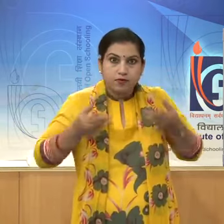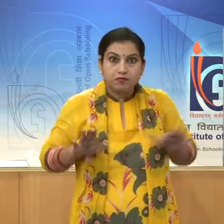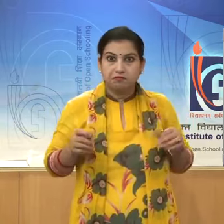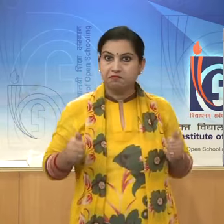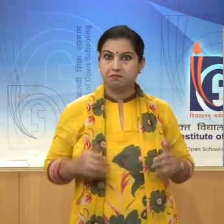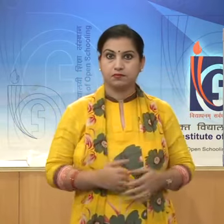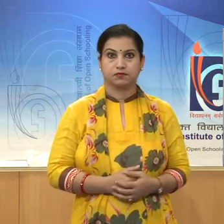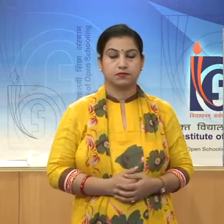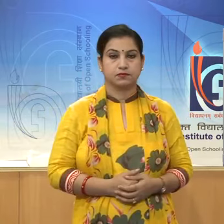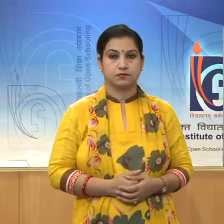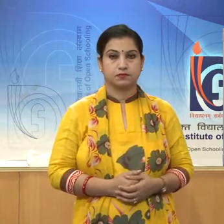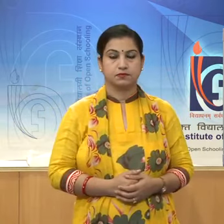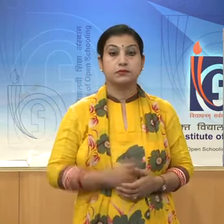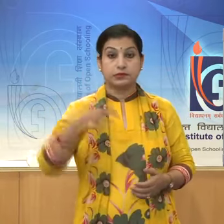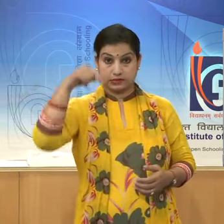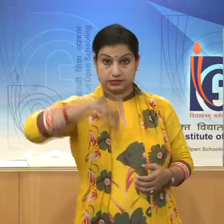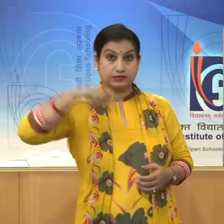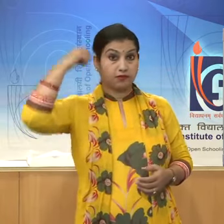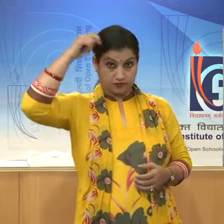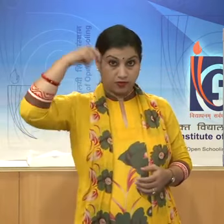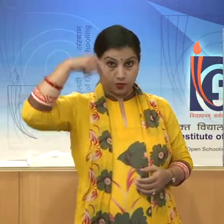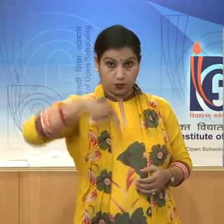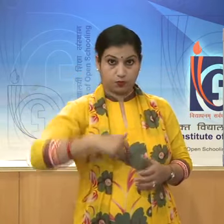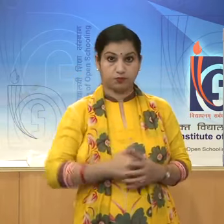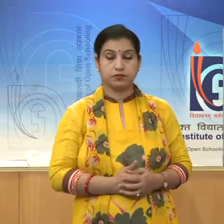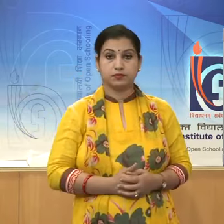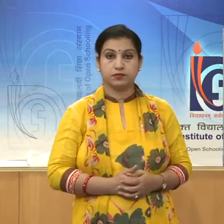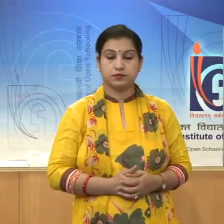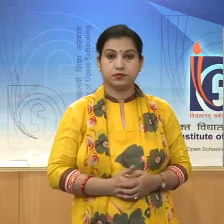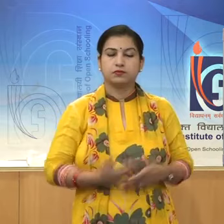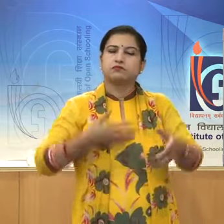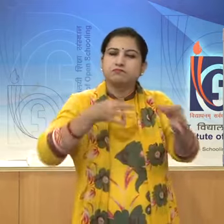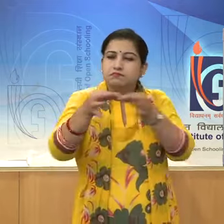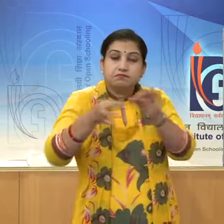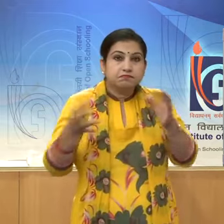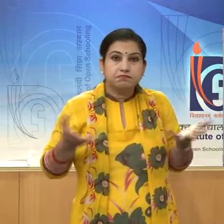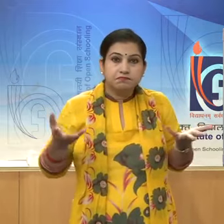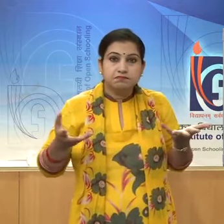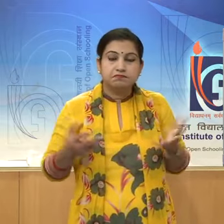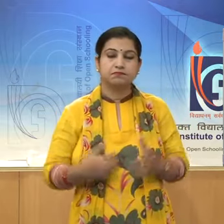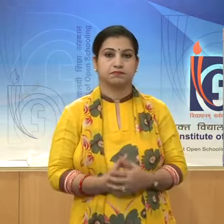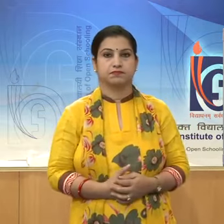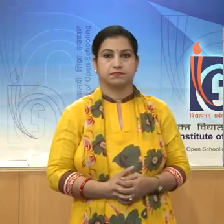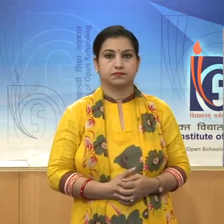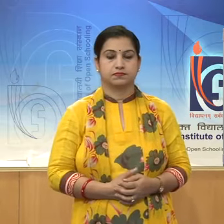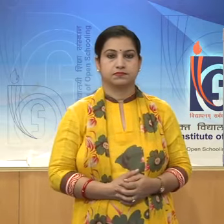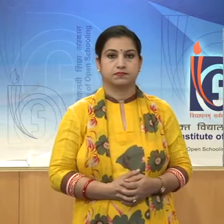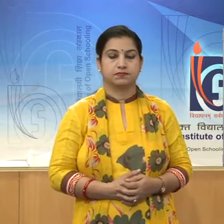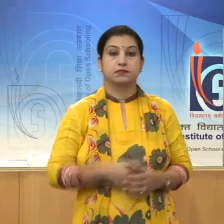video. This video has explained about the